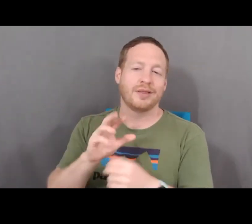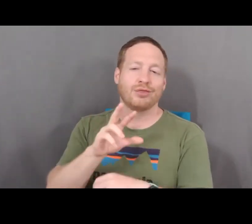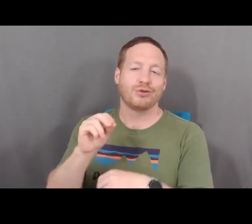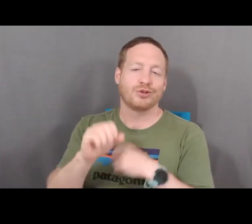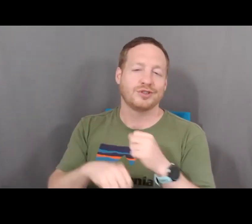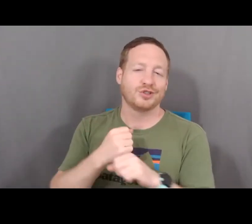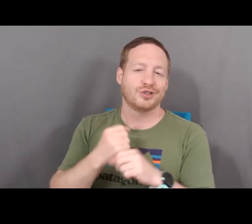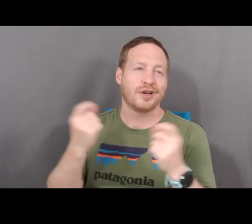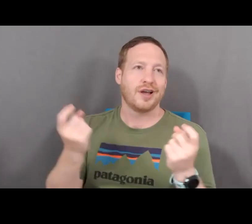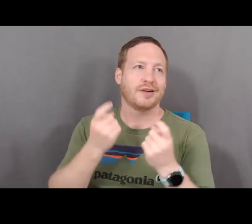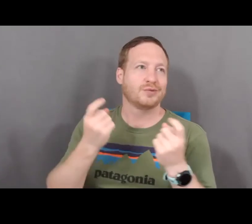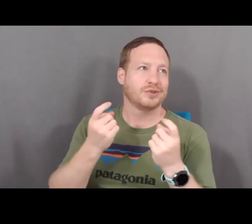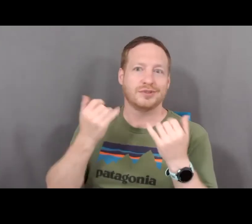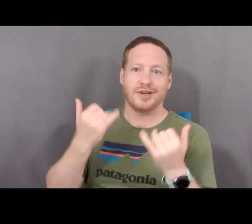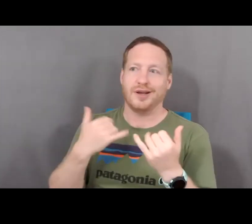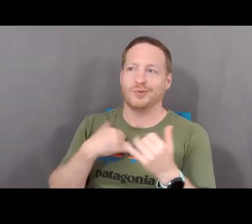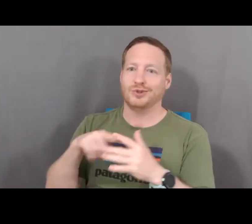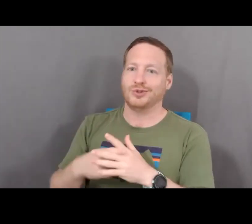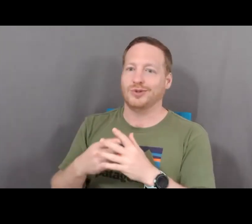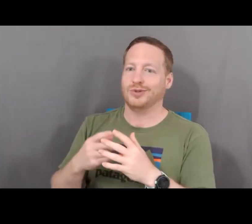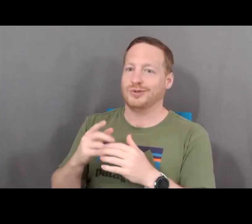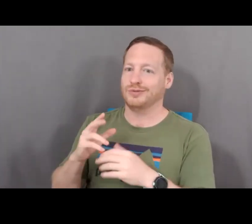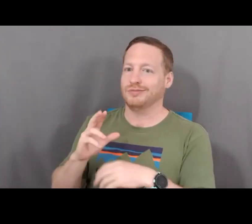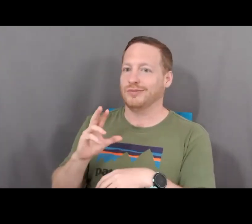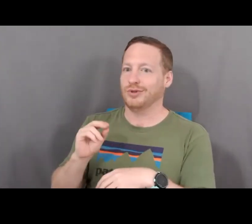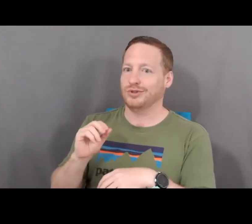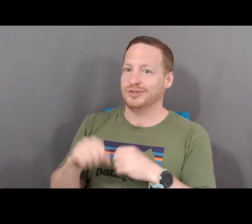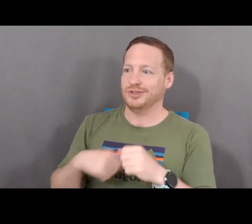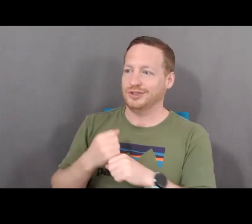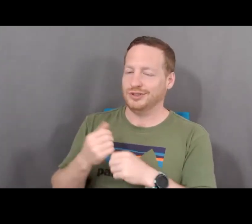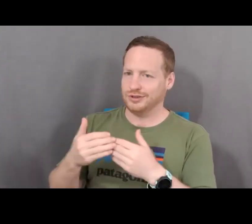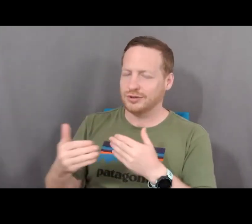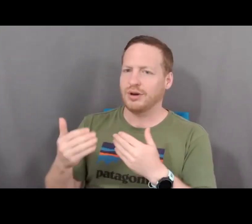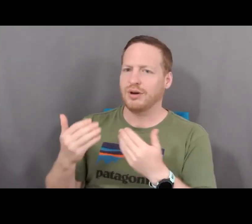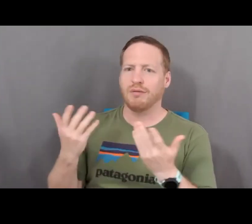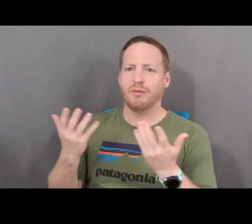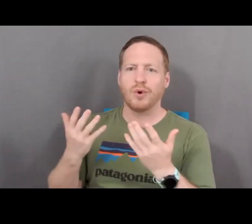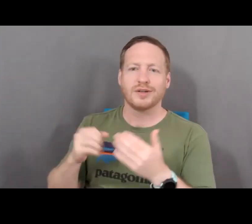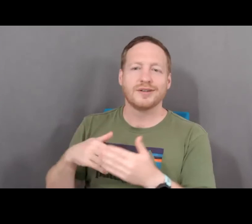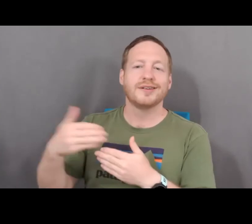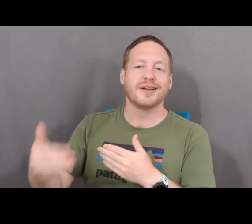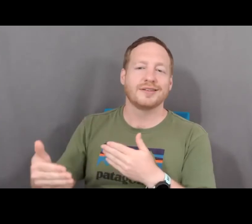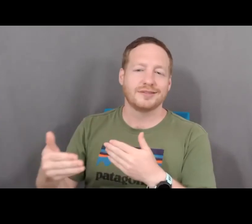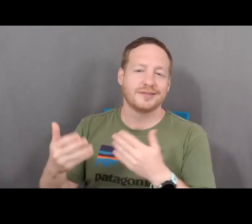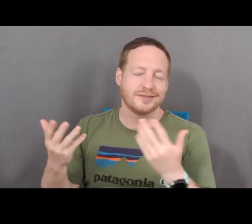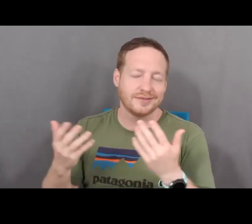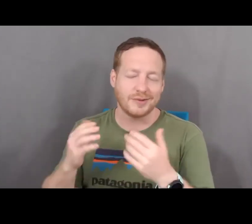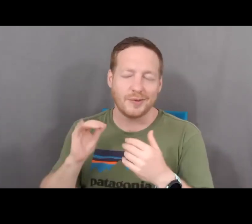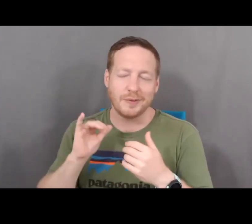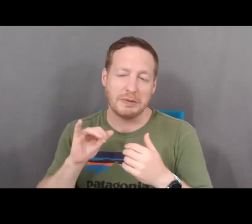next? And I think as we start to think about the 30th anniversary, this organization has been 30 years in existence.